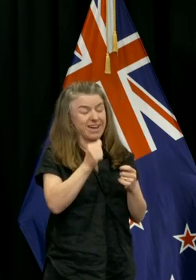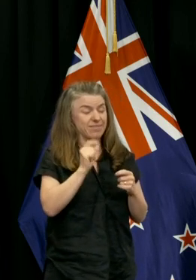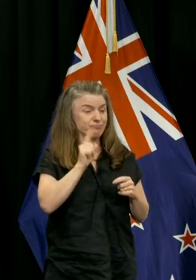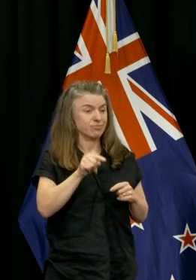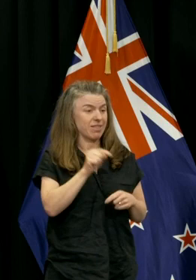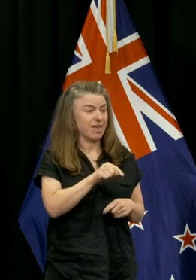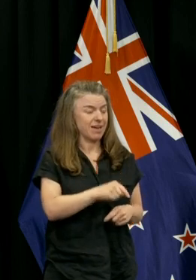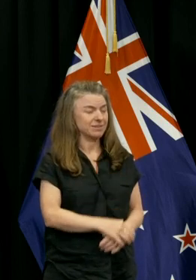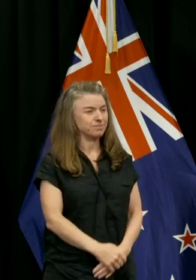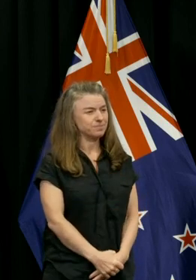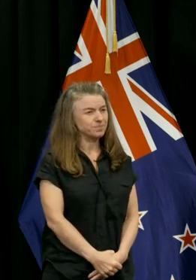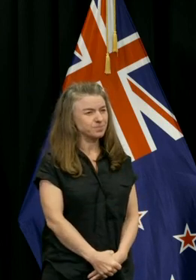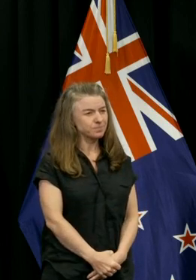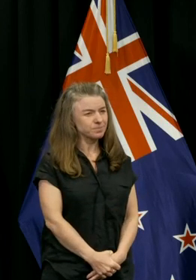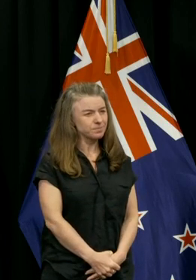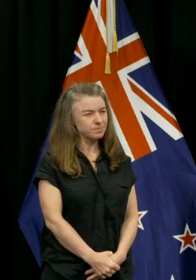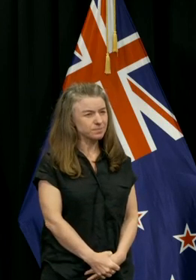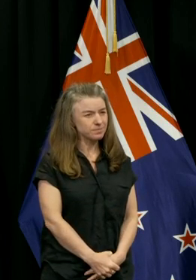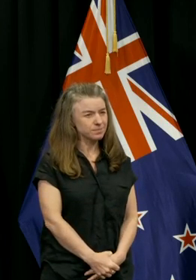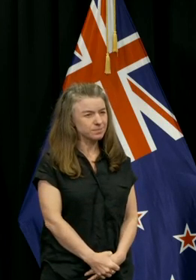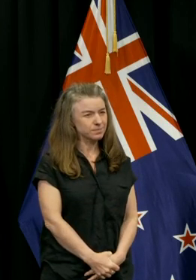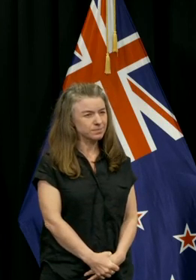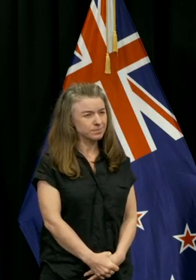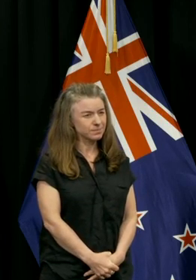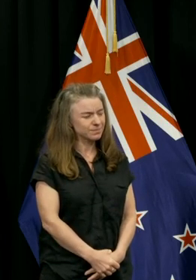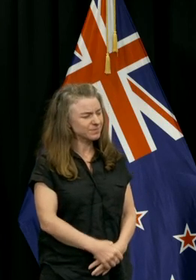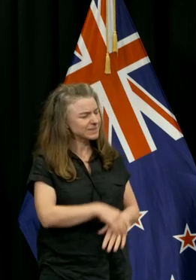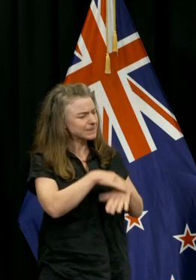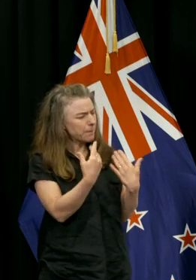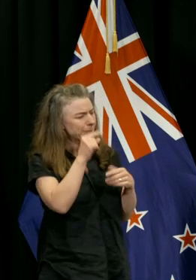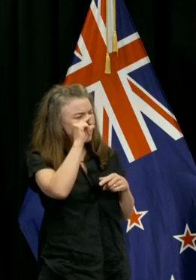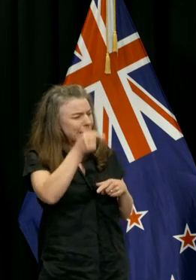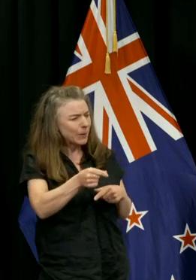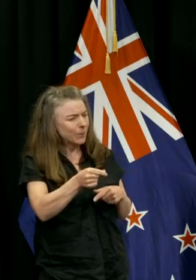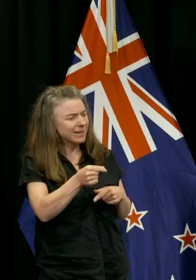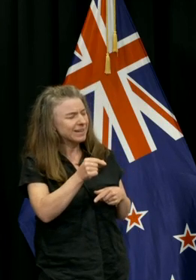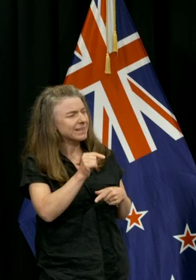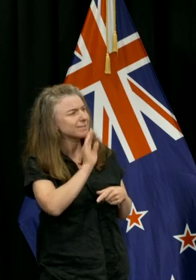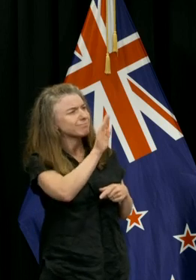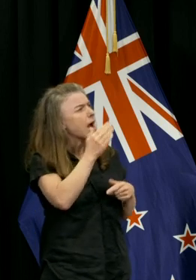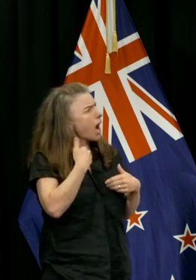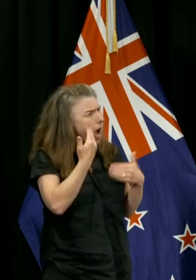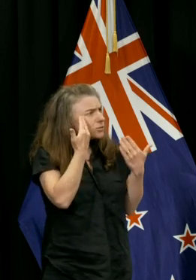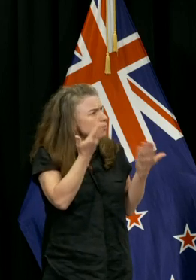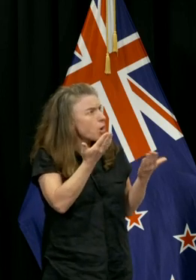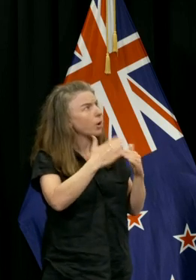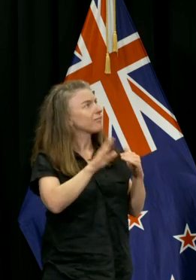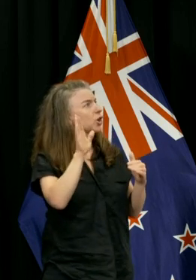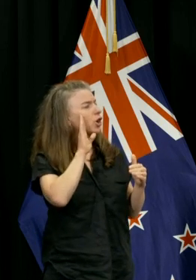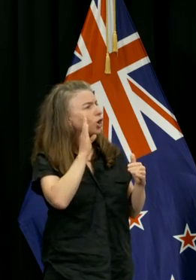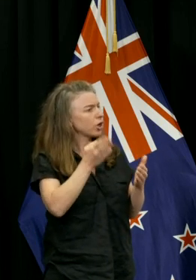How plausible is it for Kiwis to tell police that they didn't know about the lockdown? Commissioner Bush said that was something that has been